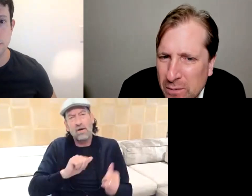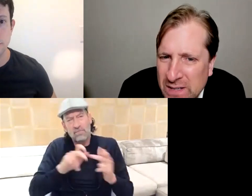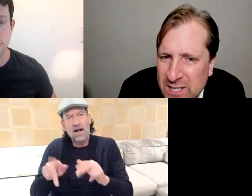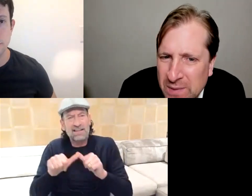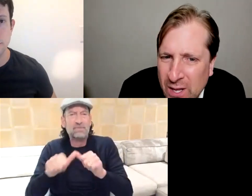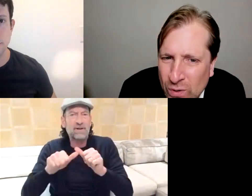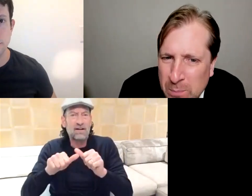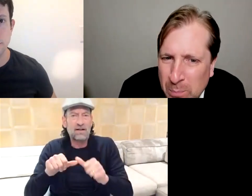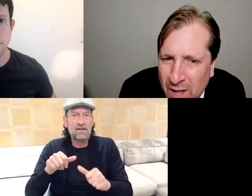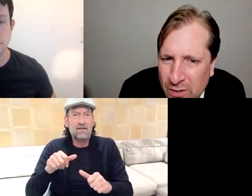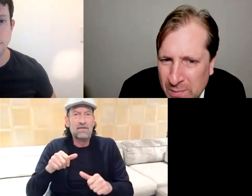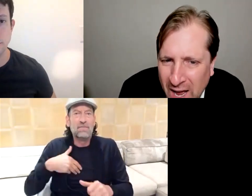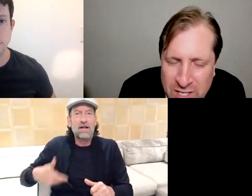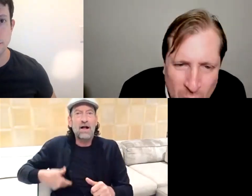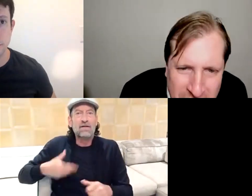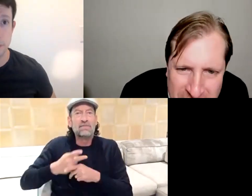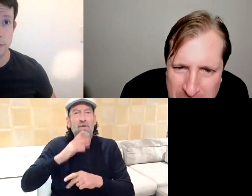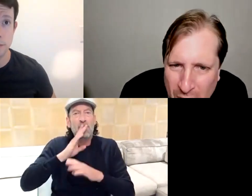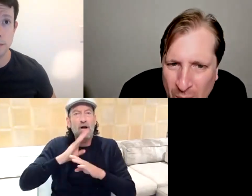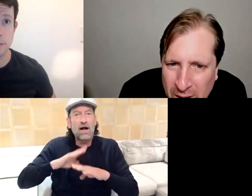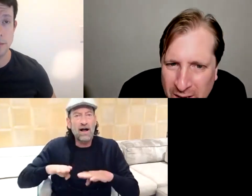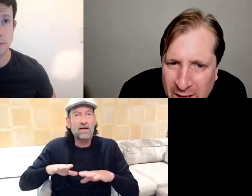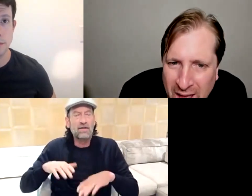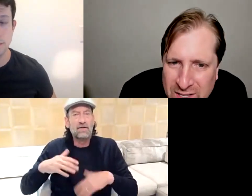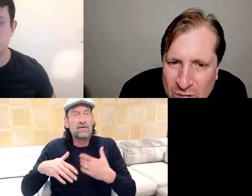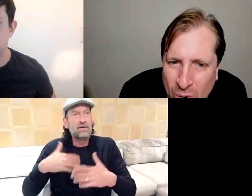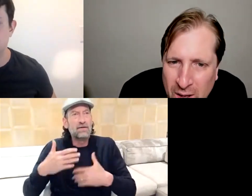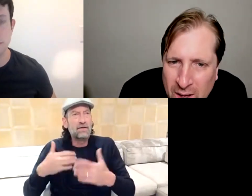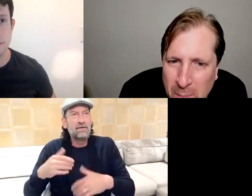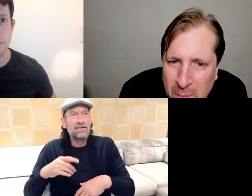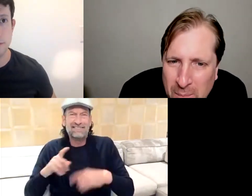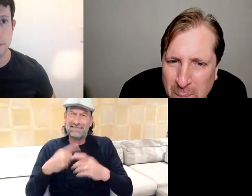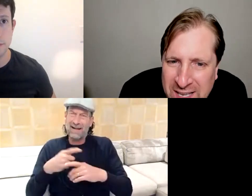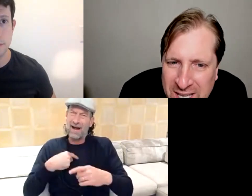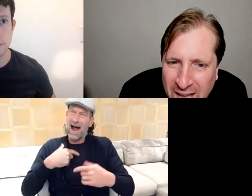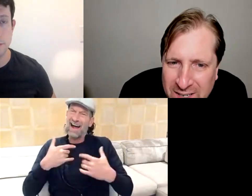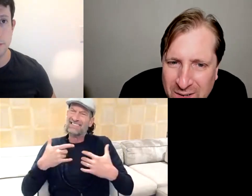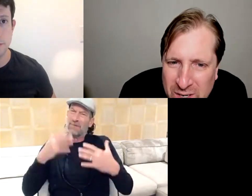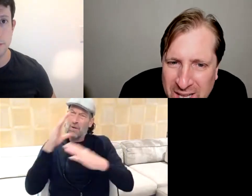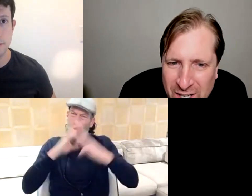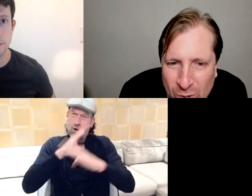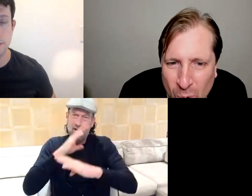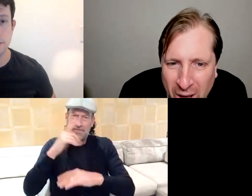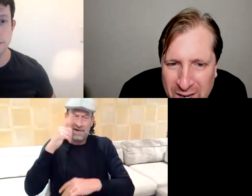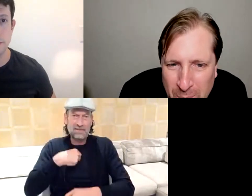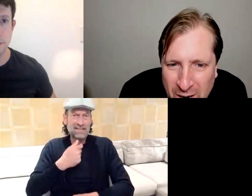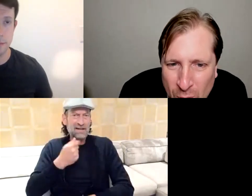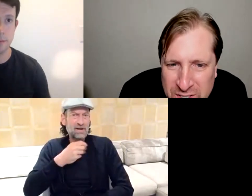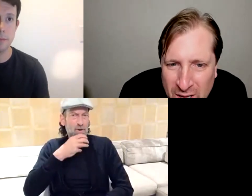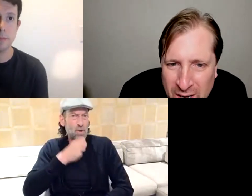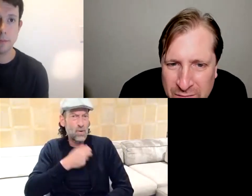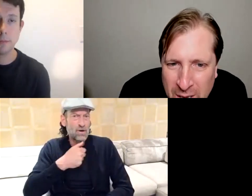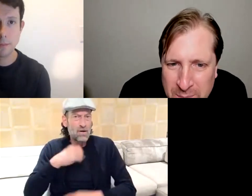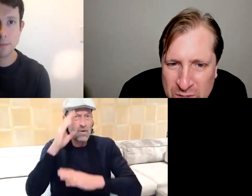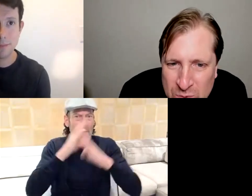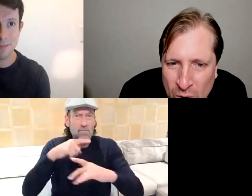there would have been something that really bothered me. I just wanted to keep going. And so my gut would get a little quieter, but of course,